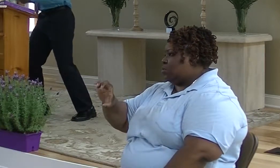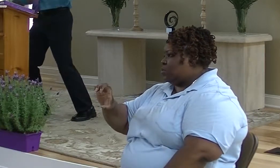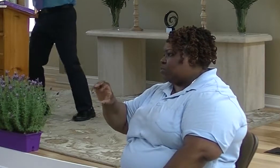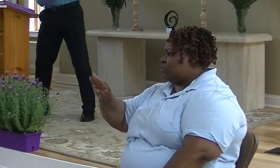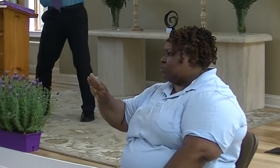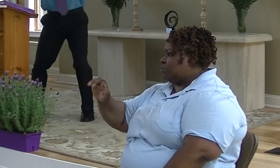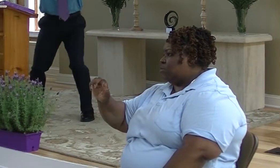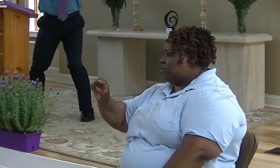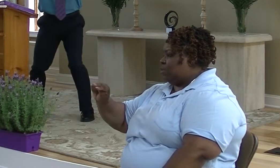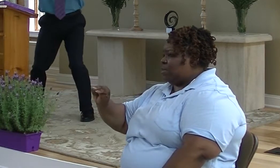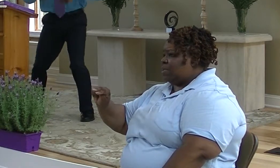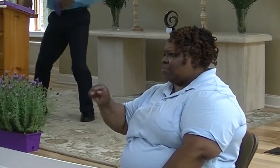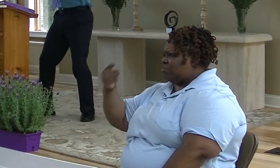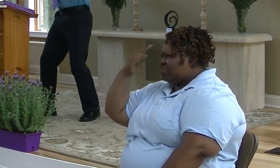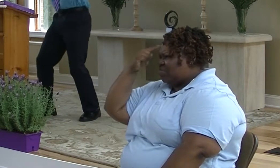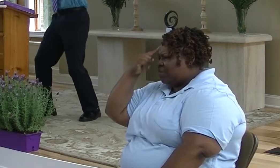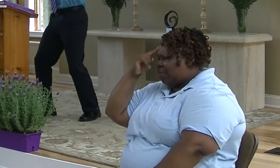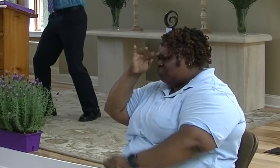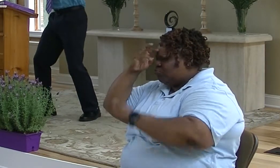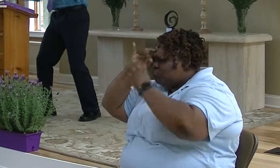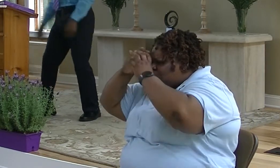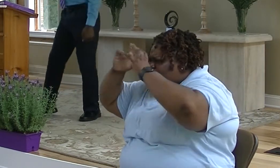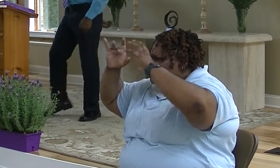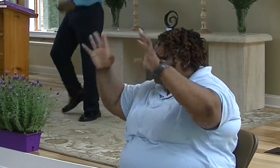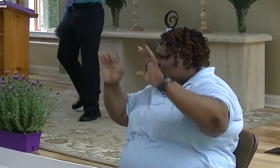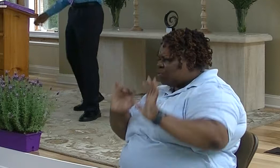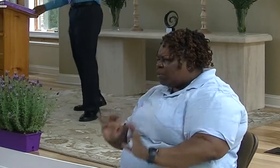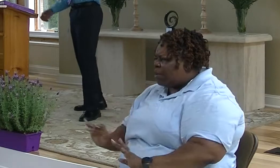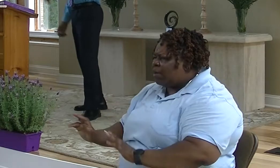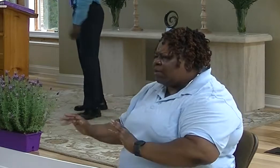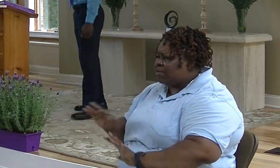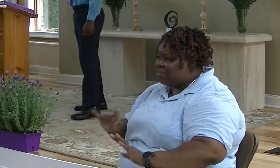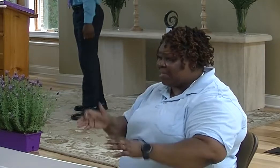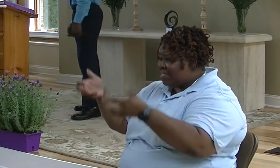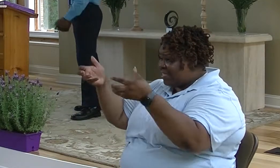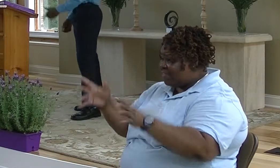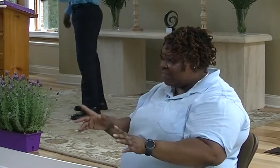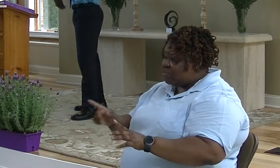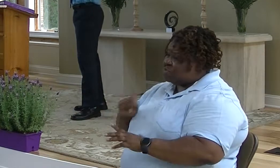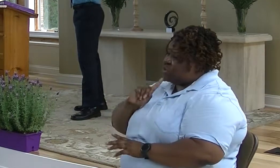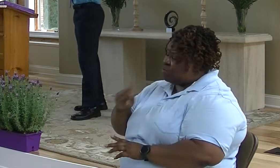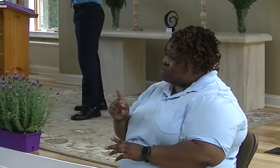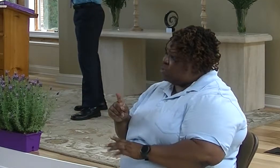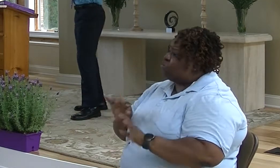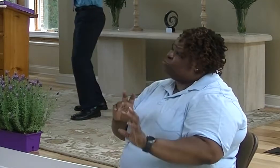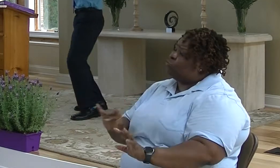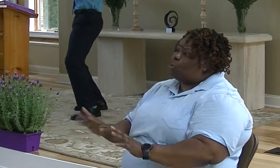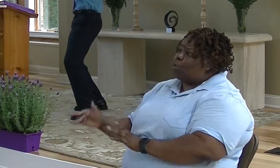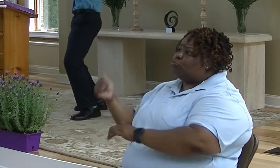you're playing. Just think about it and envision you're playing. And then at the end, when they really came out, they were like,